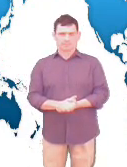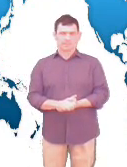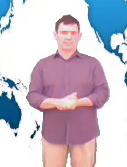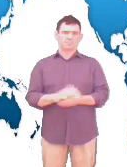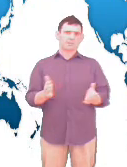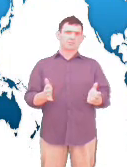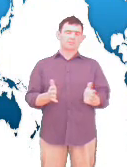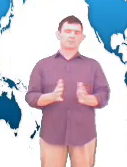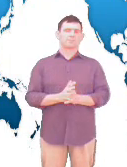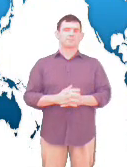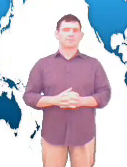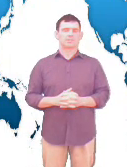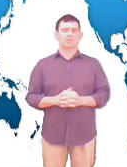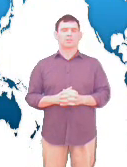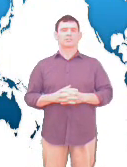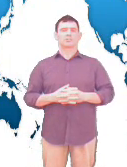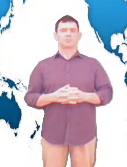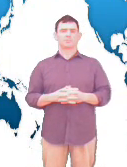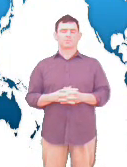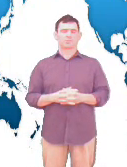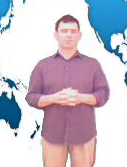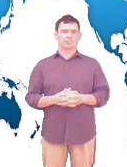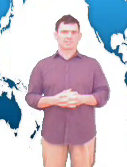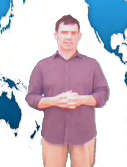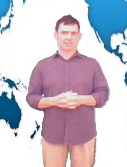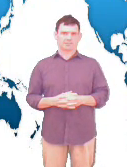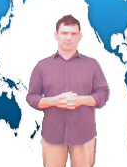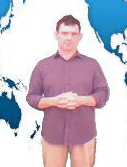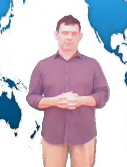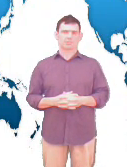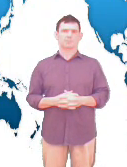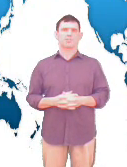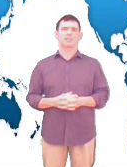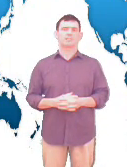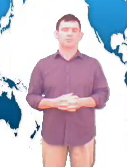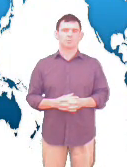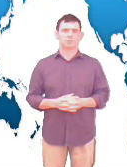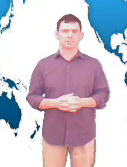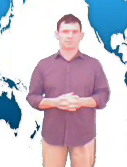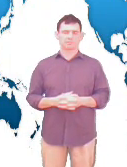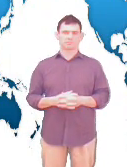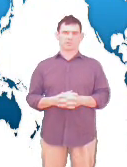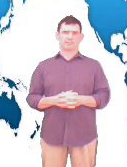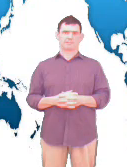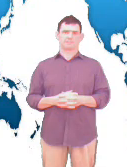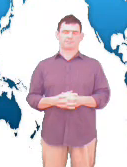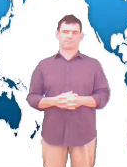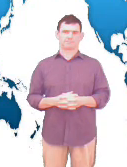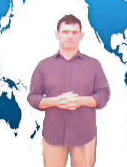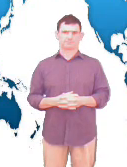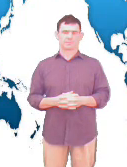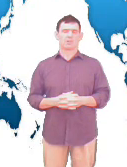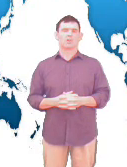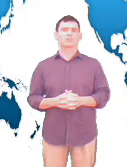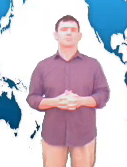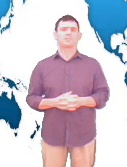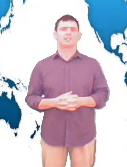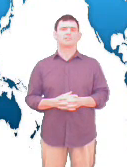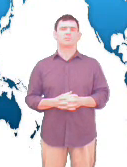And this measure is called a sub-scale, subjective units of distress, or subjective